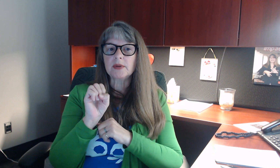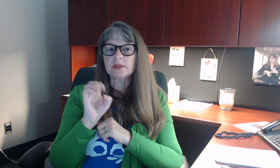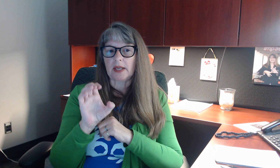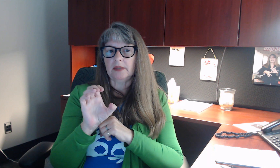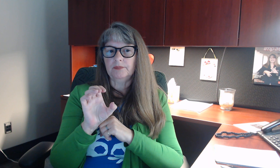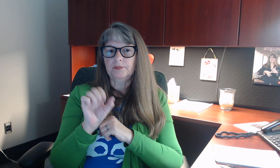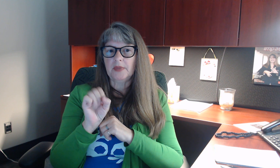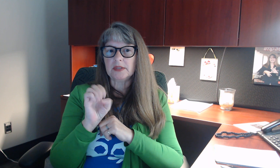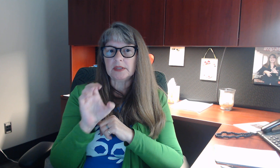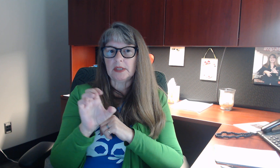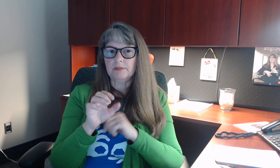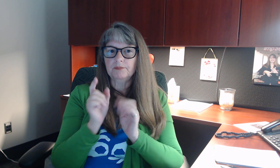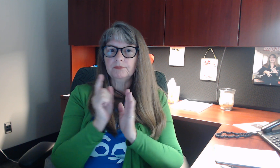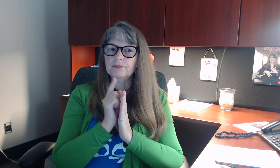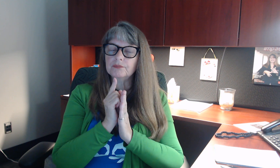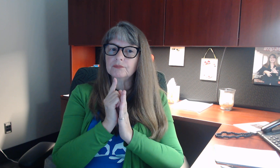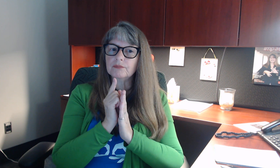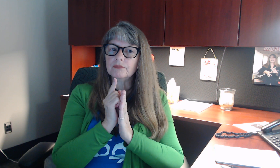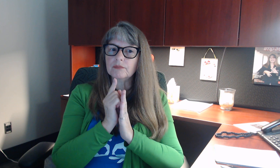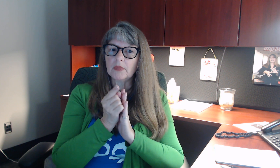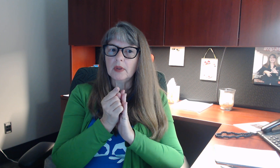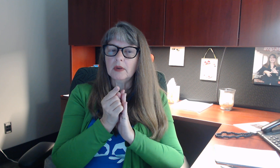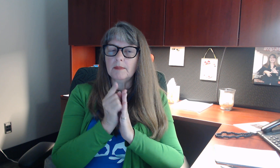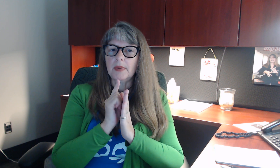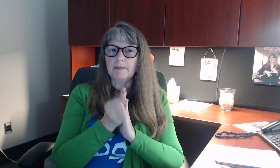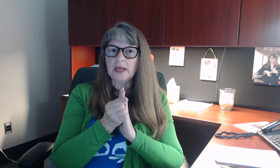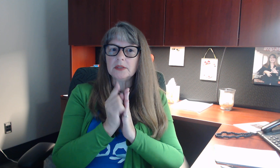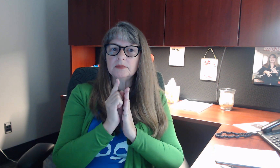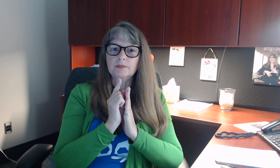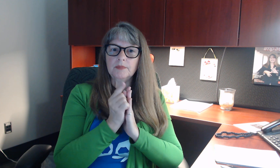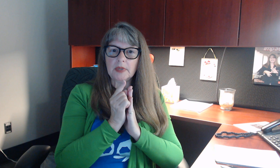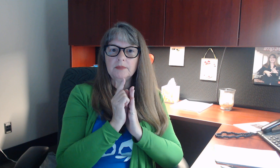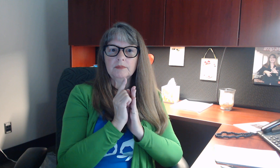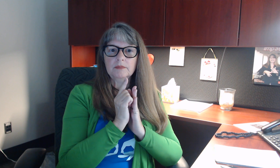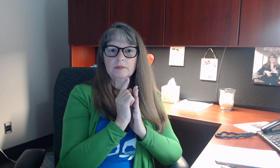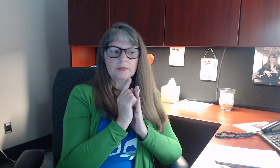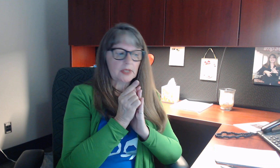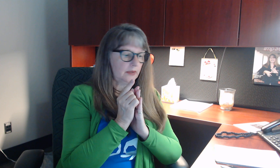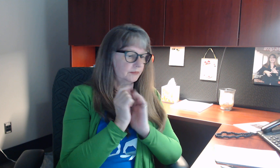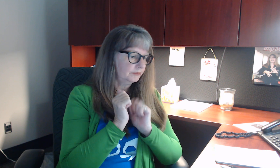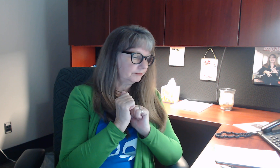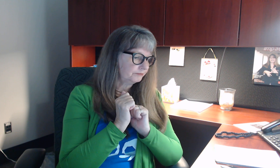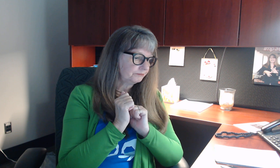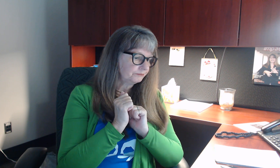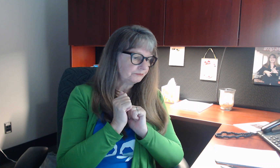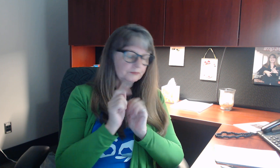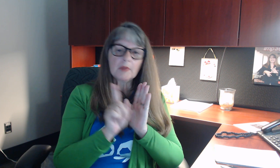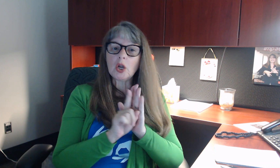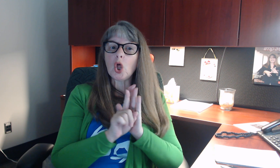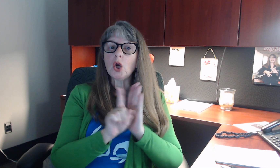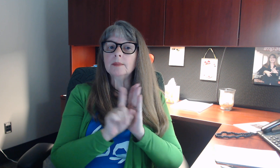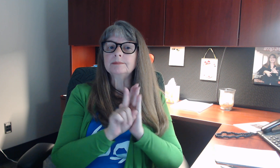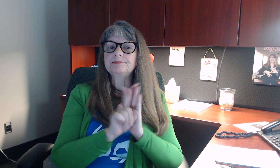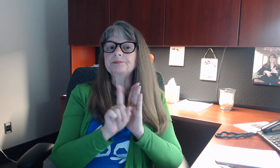second, S-E-C. But a minute, second. Alarm.